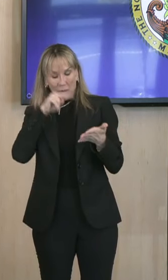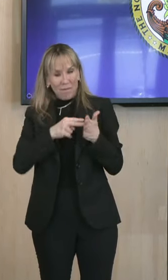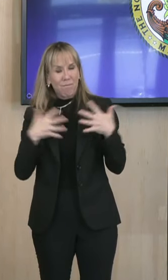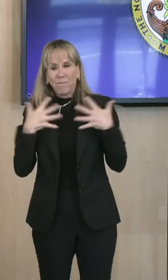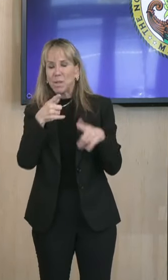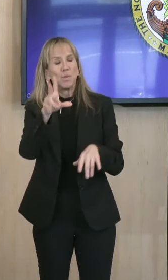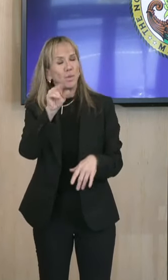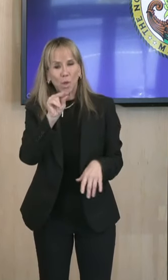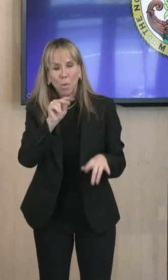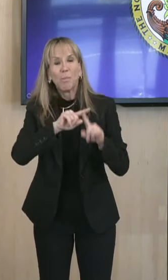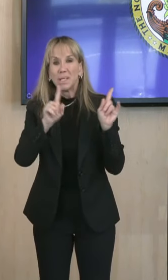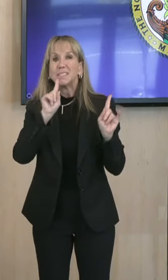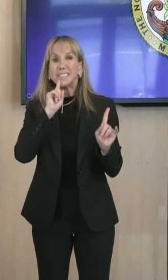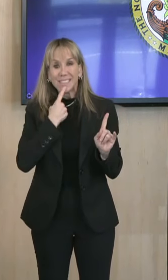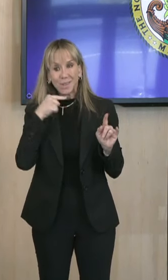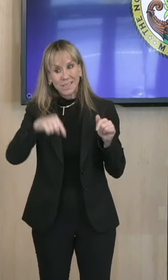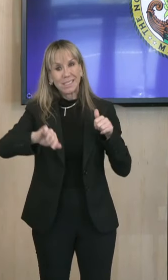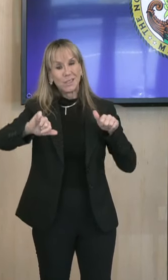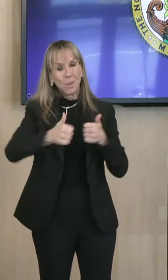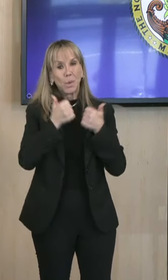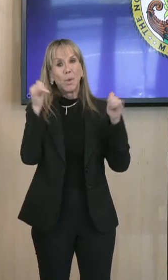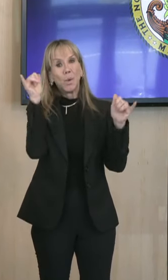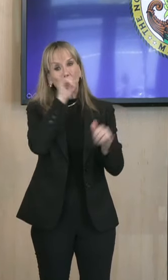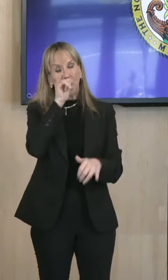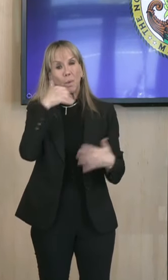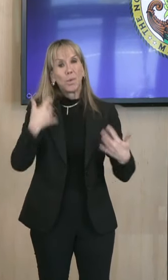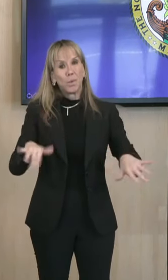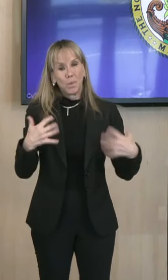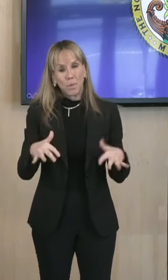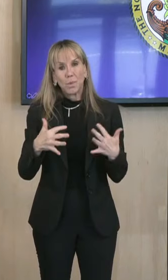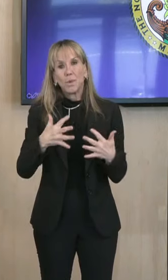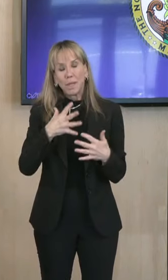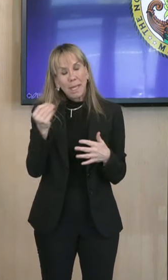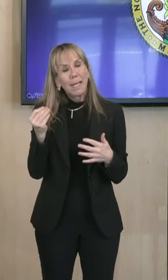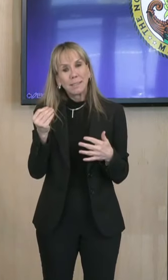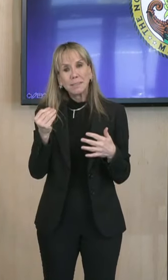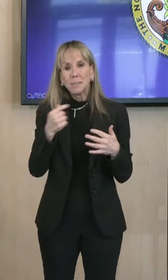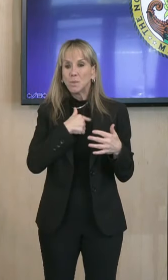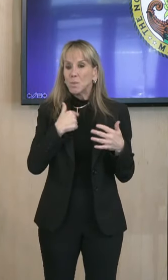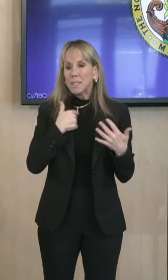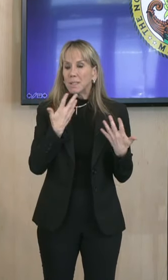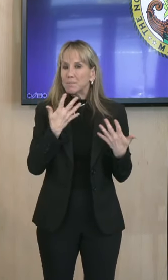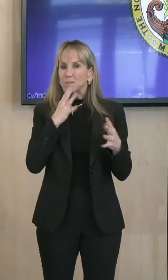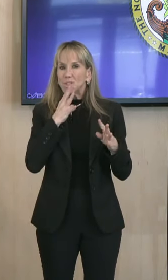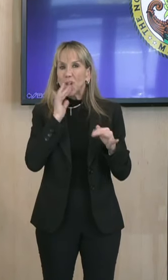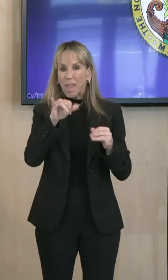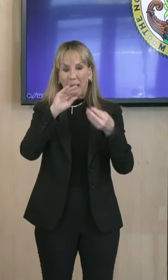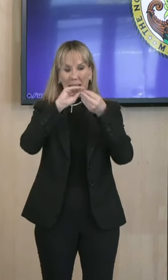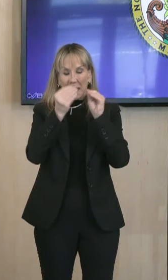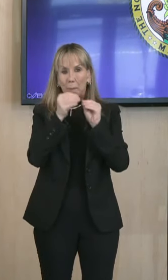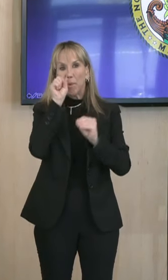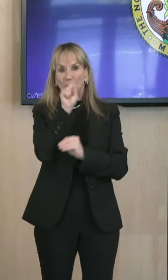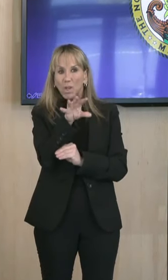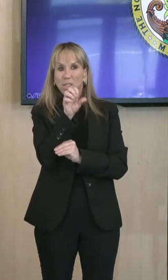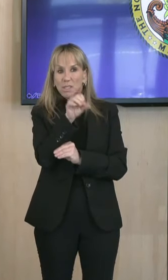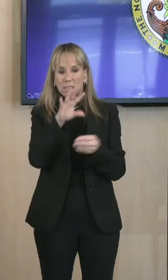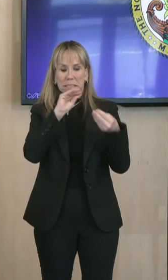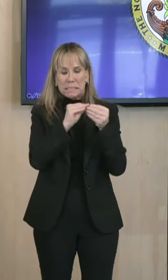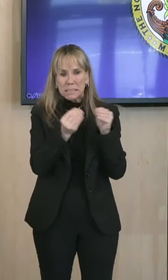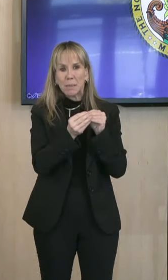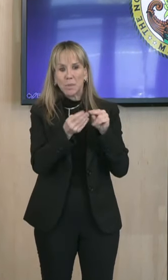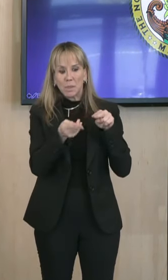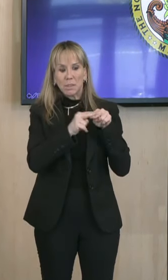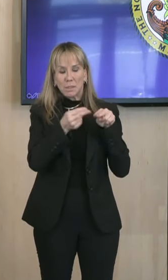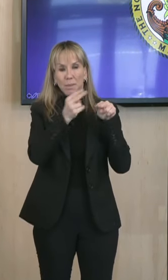we are facing. And in light of that, as we continue to talk about numbers at a big level, please remember